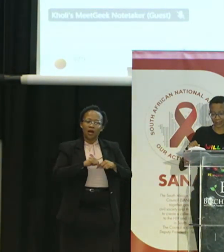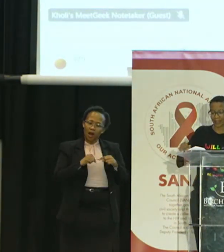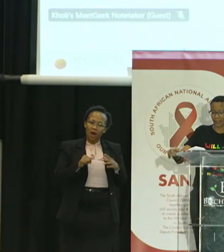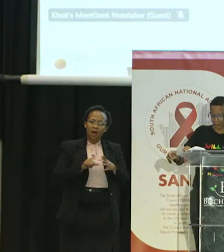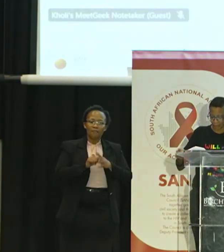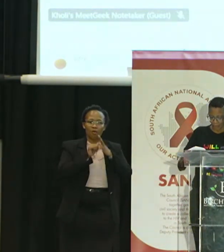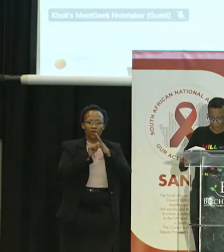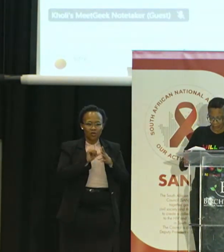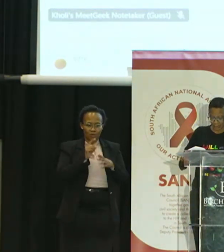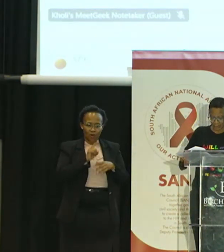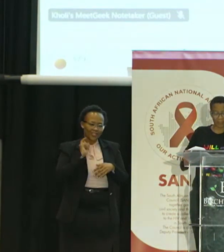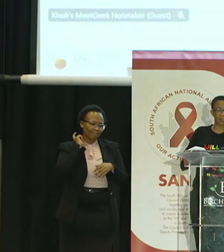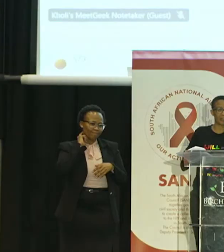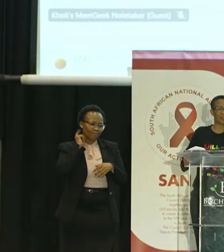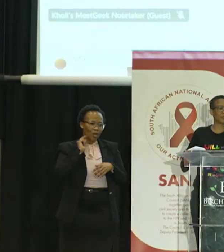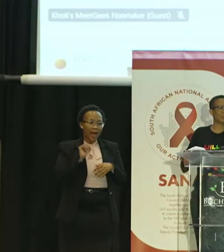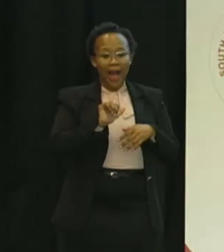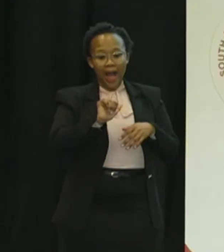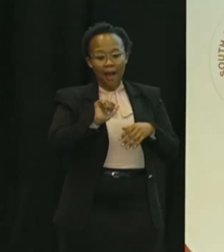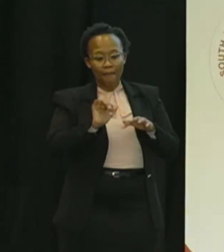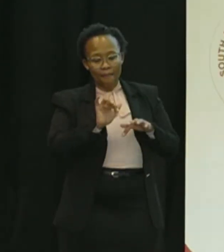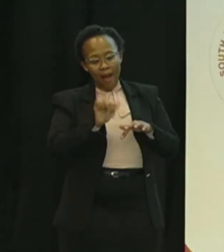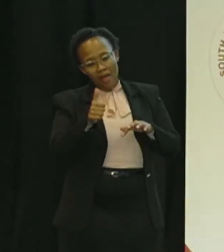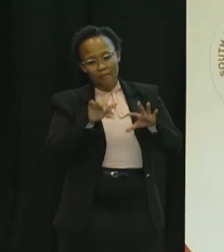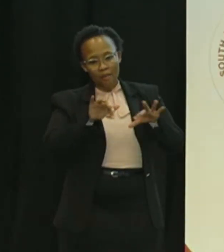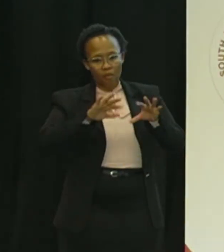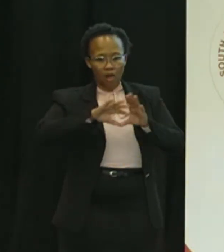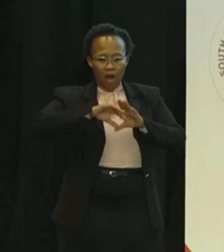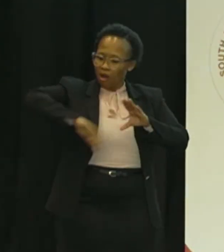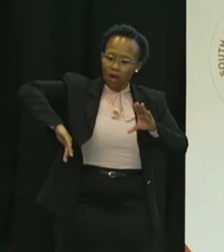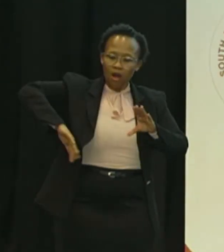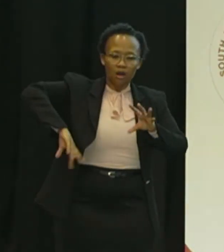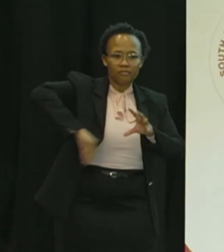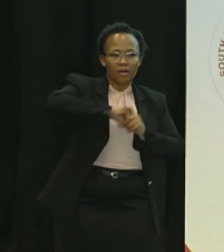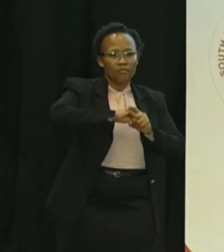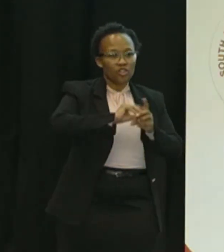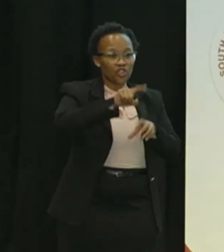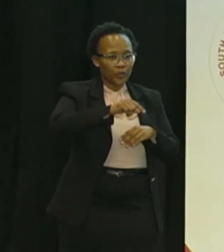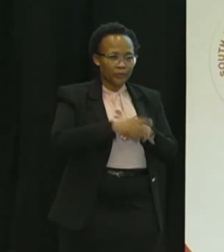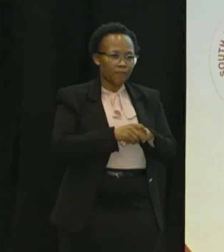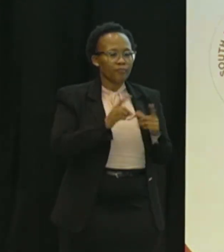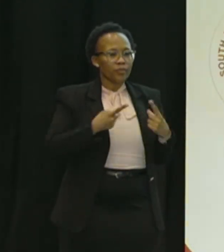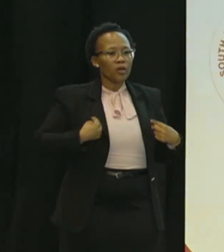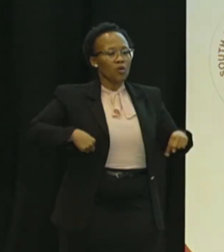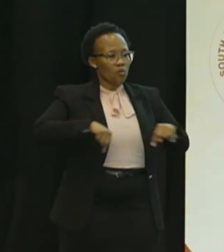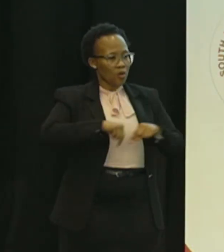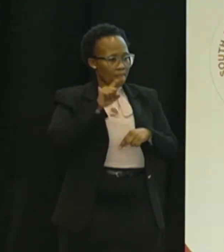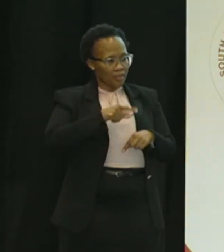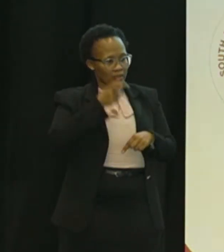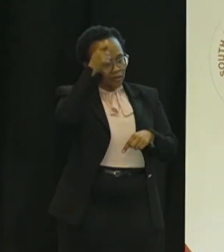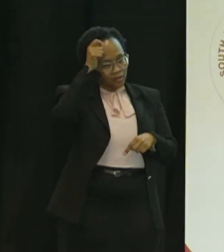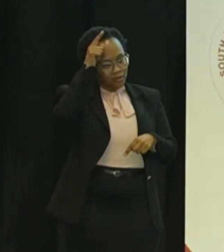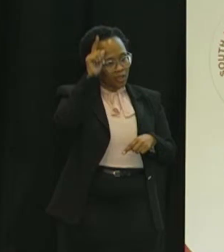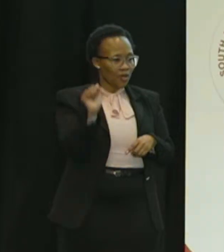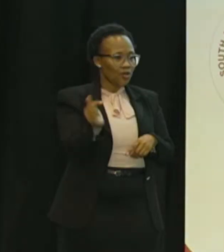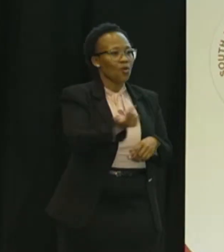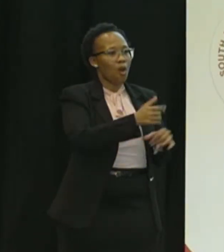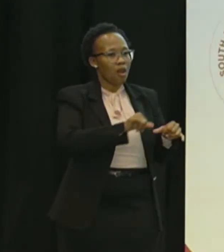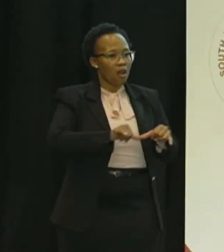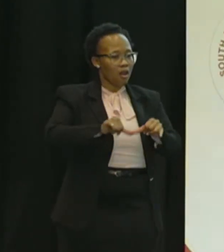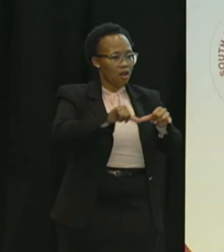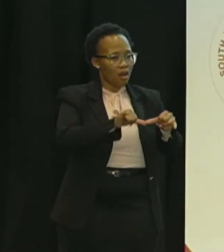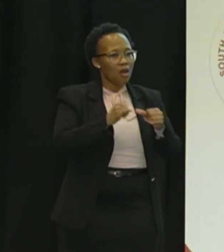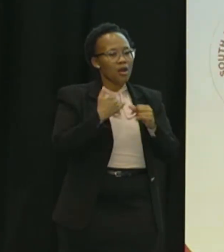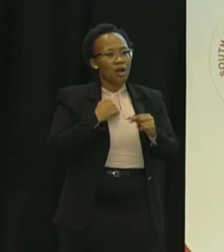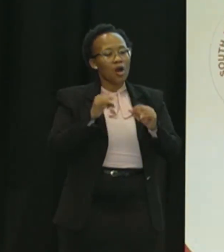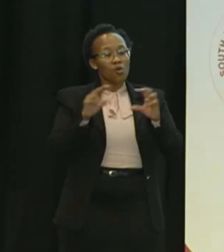behind. So without any further ado then, colleagues, let's just be all on the same page about what is it that we are seeking to achieve with this summit,